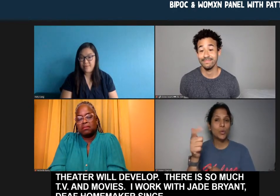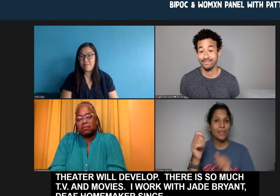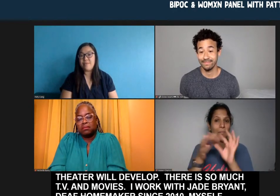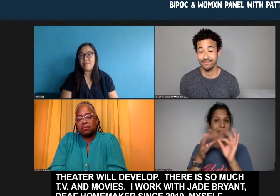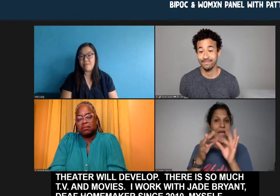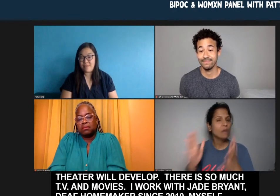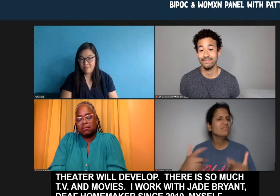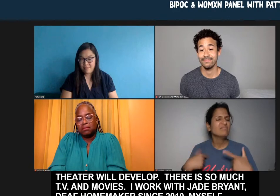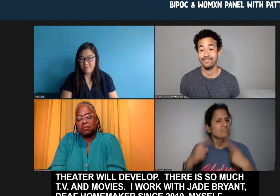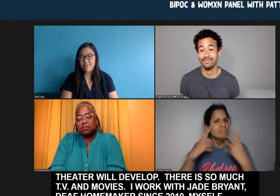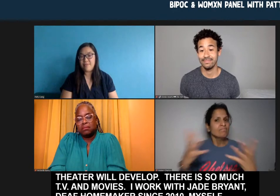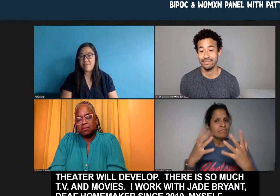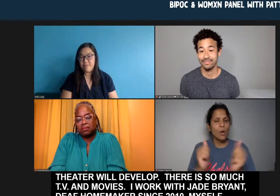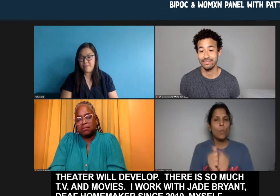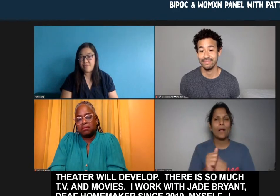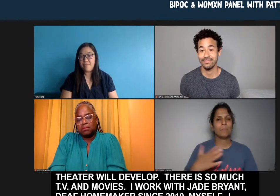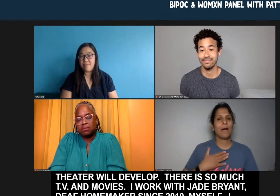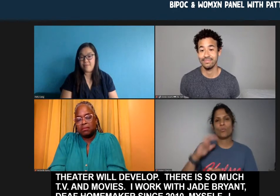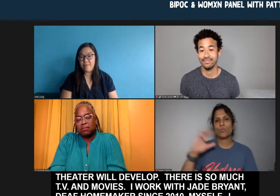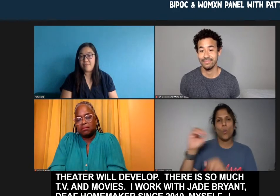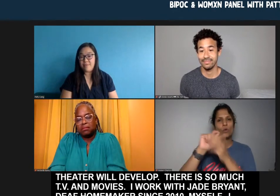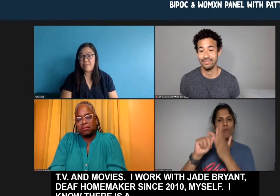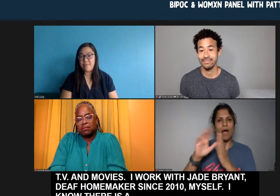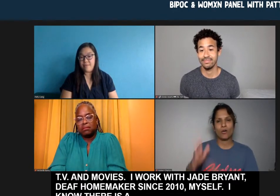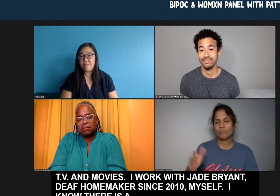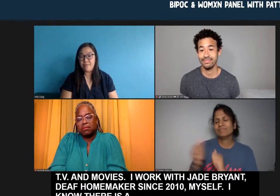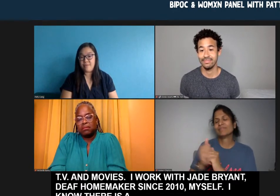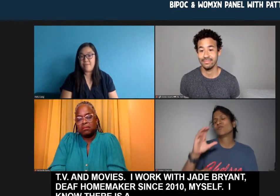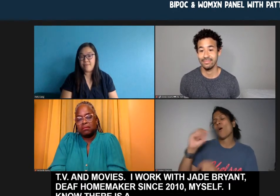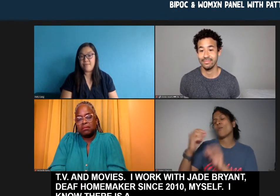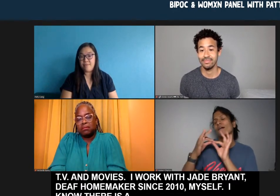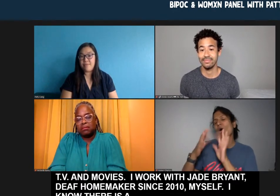and I know that there's also a web series that I've created